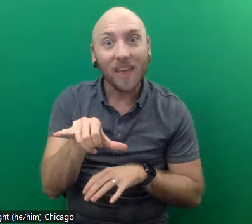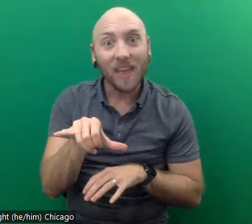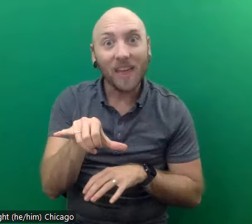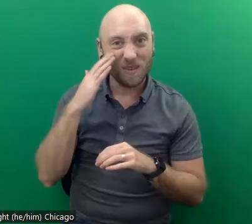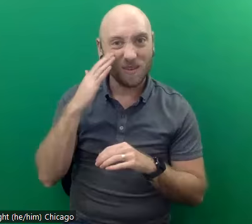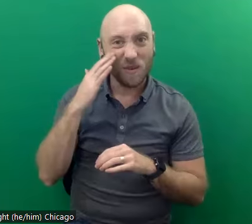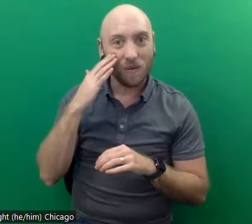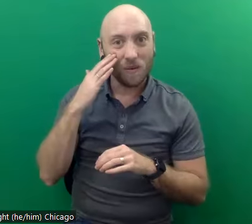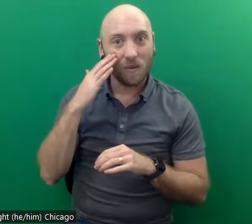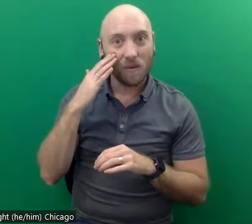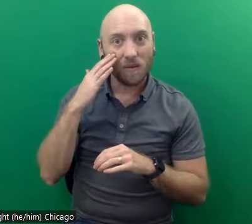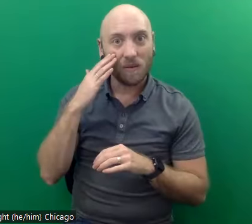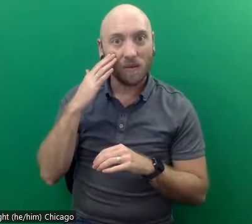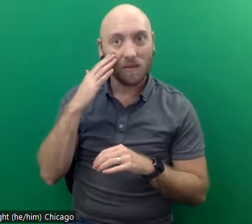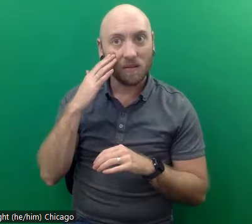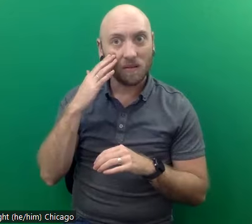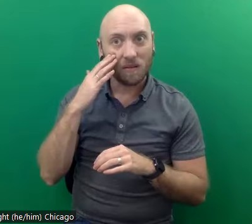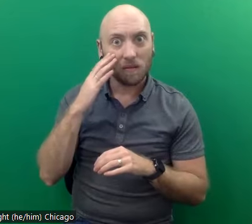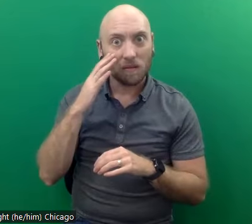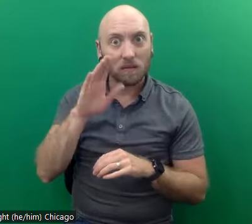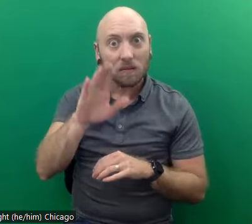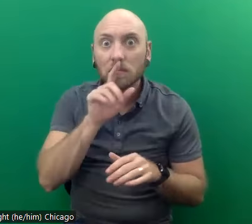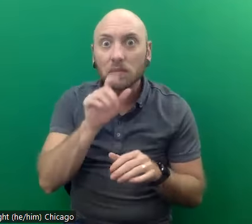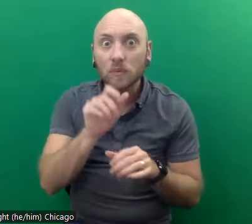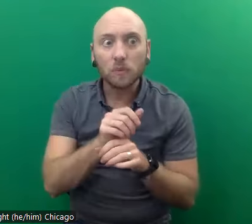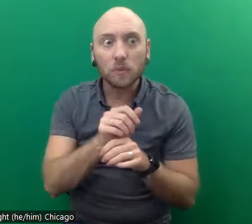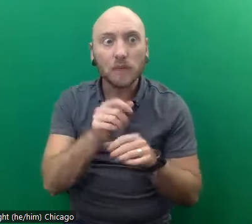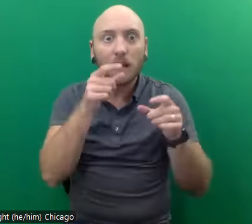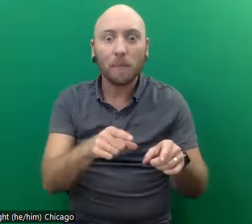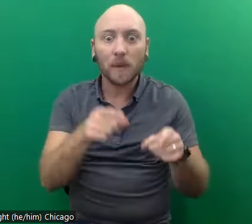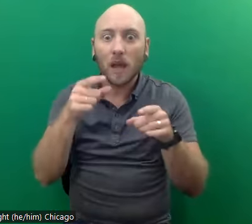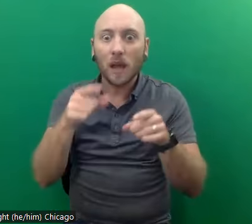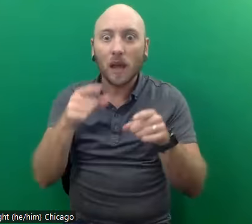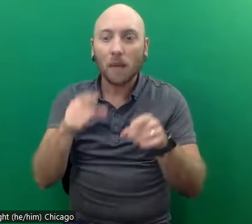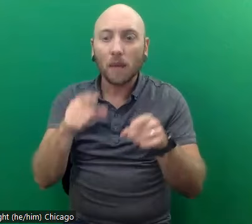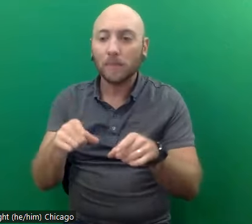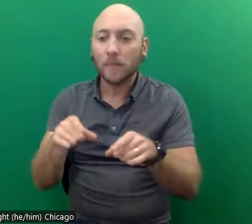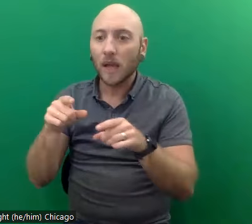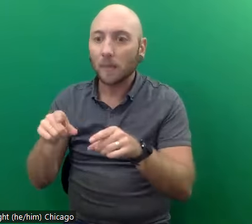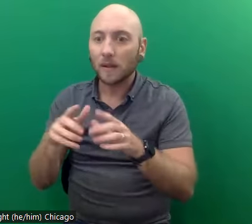started to come true. I started to see those gifts.